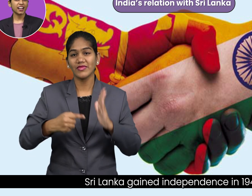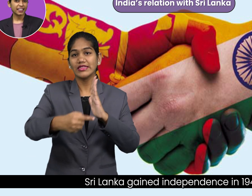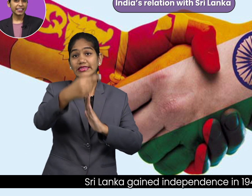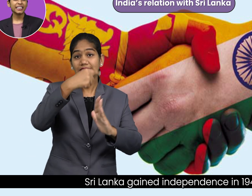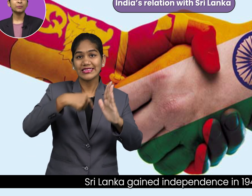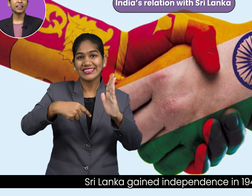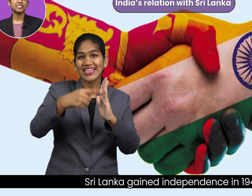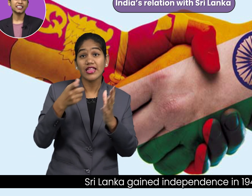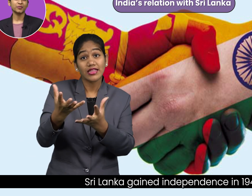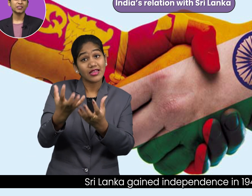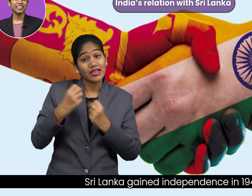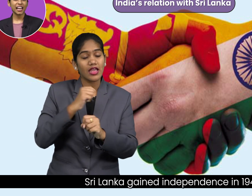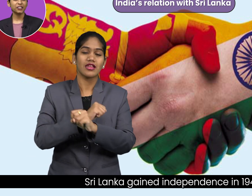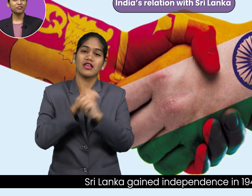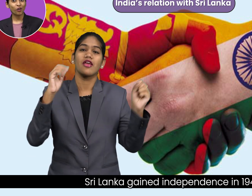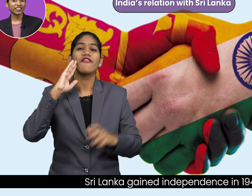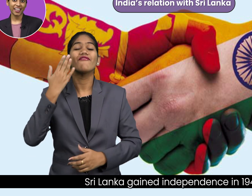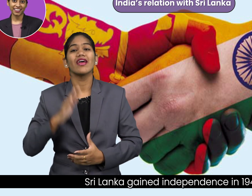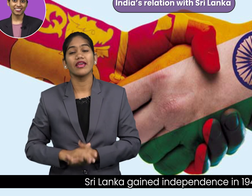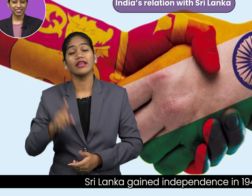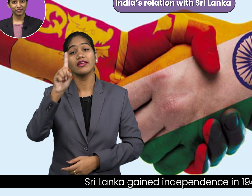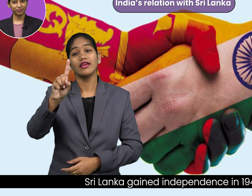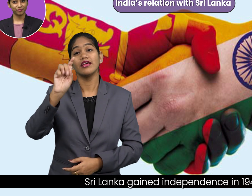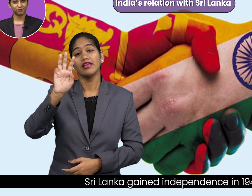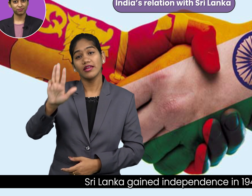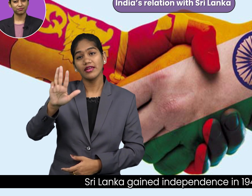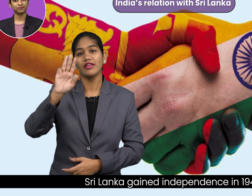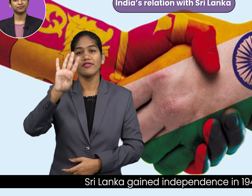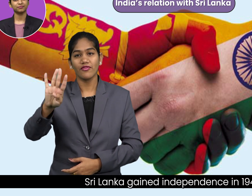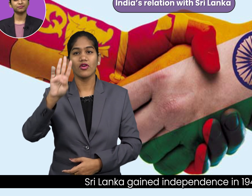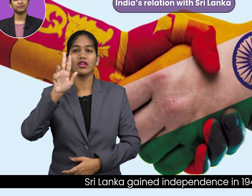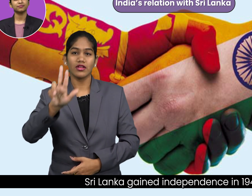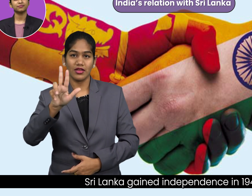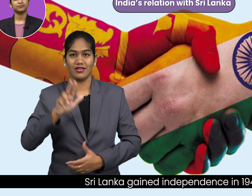Sri Lanka gained independence in 1948.